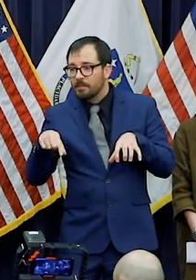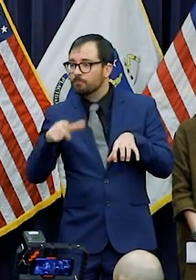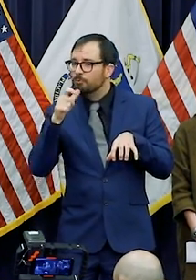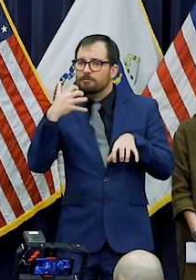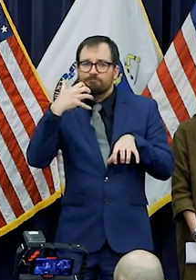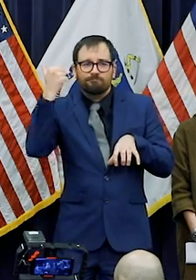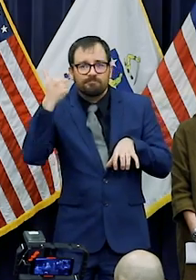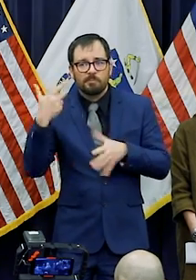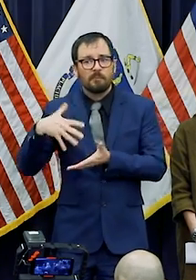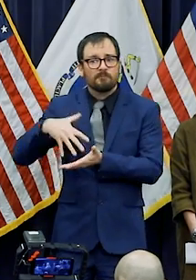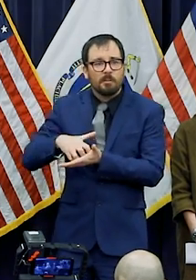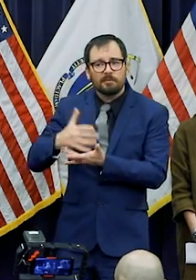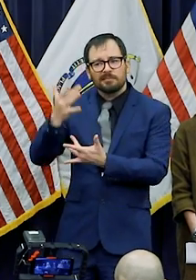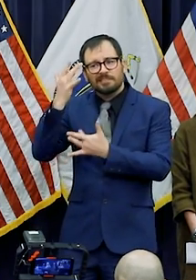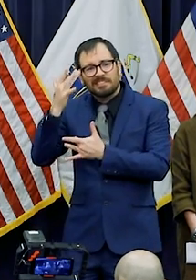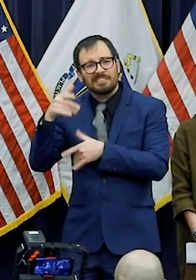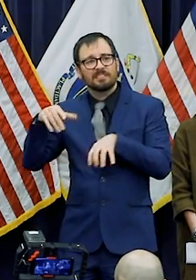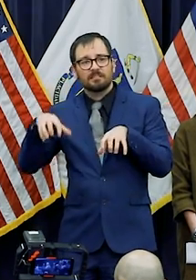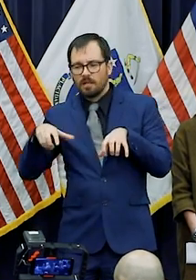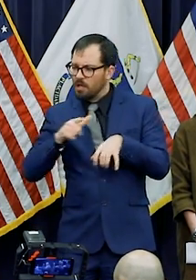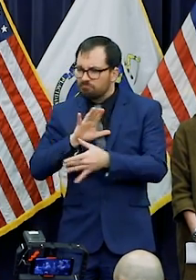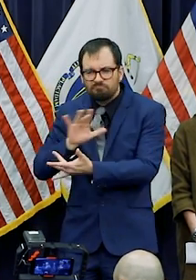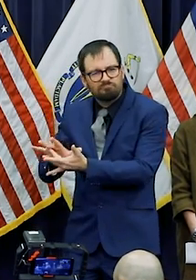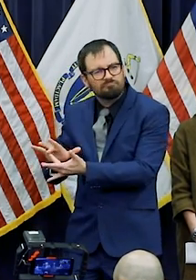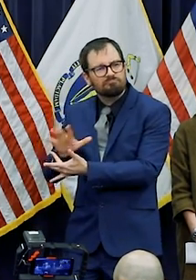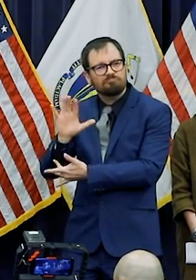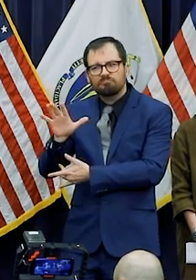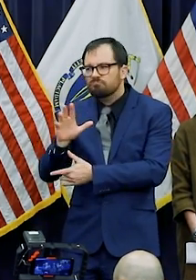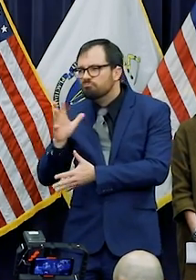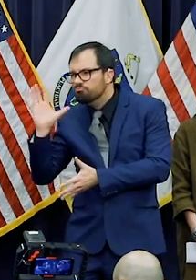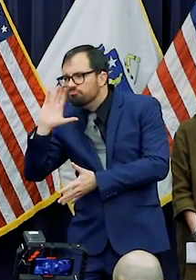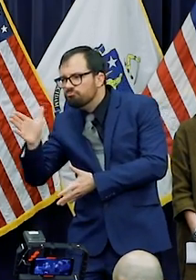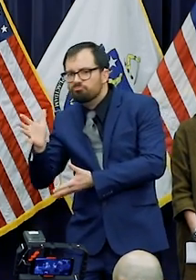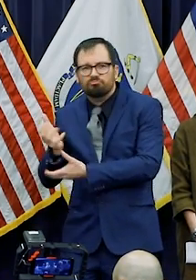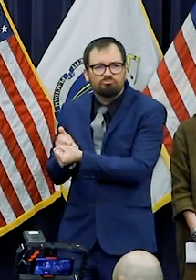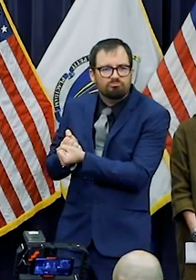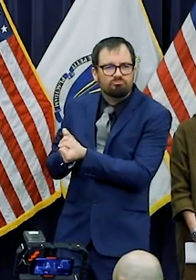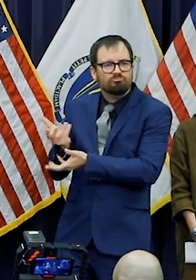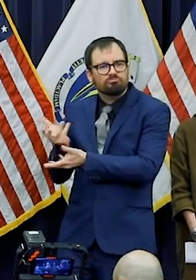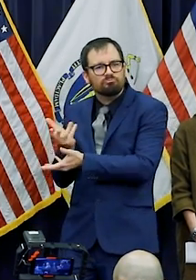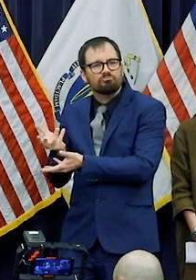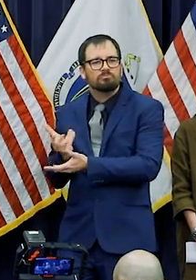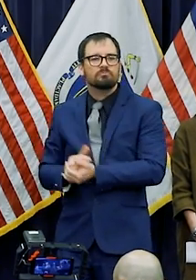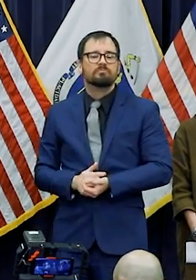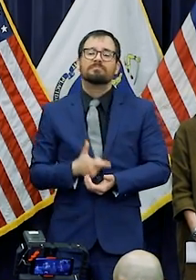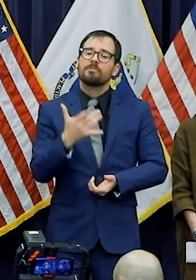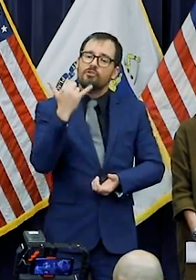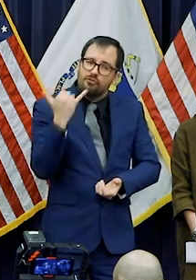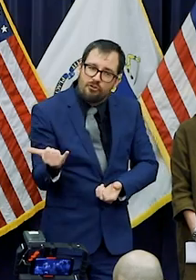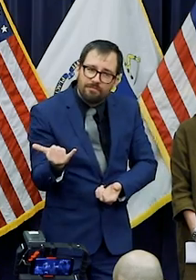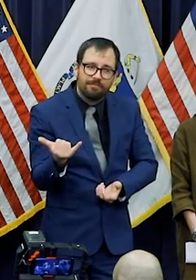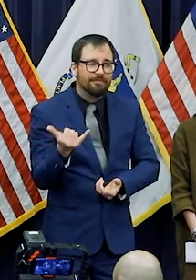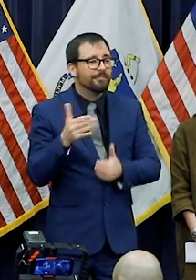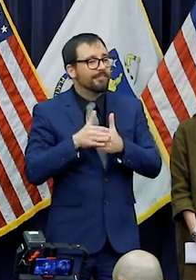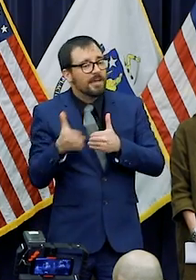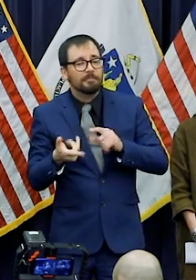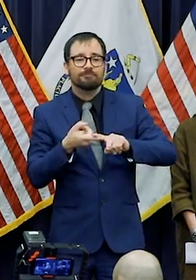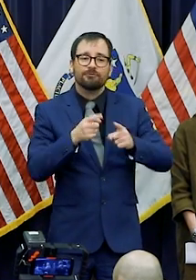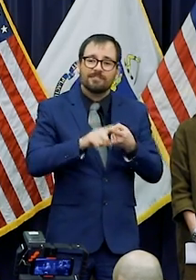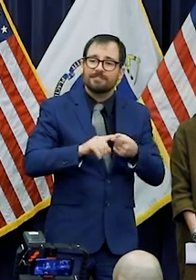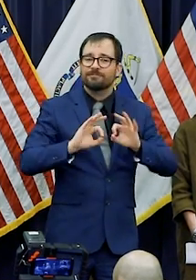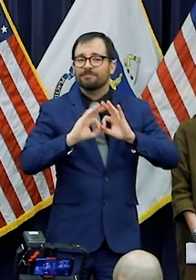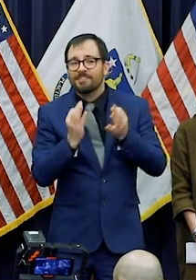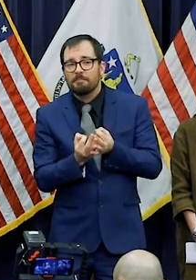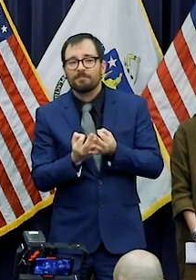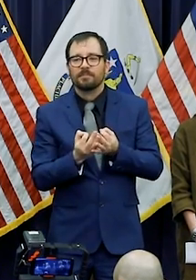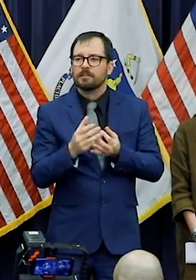Commonwealth, which comes as no surprise, I think, to any of us. Call your neighbors, your friends, your families. A check-in can go a long